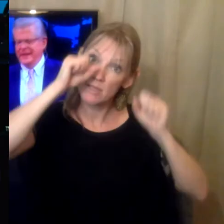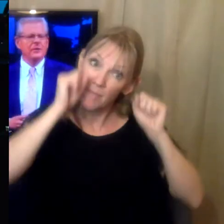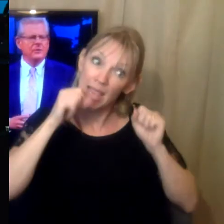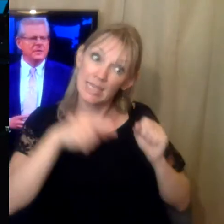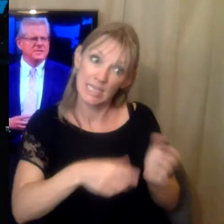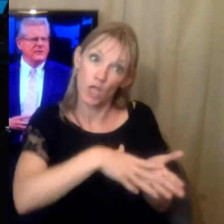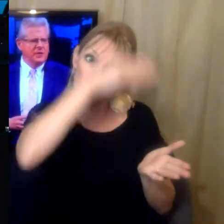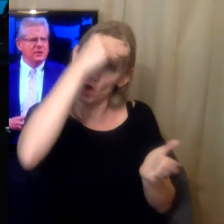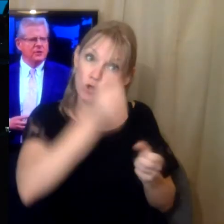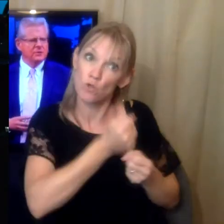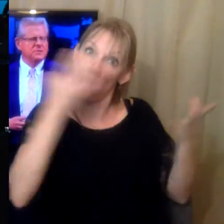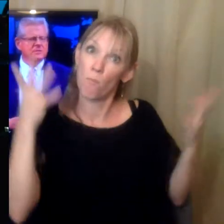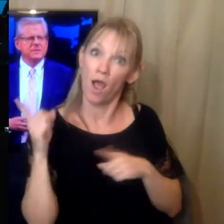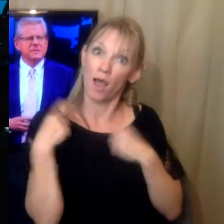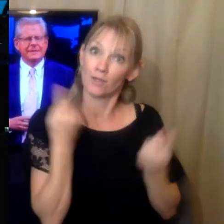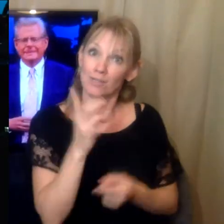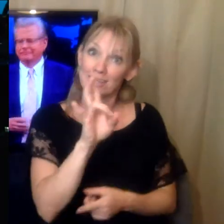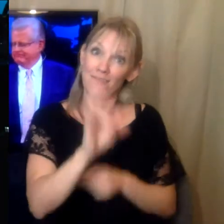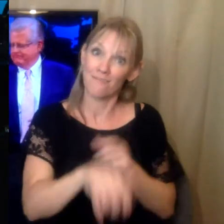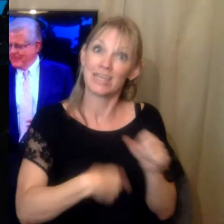old man had learned in 7 years.